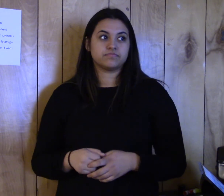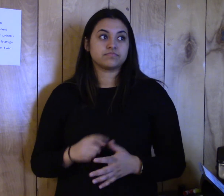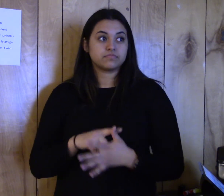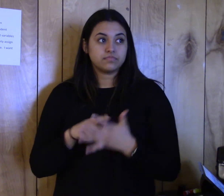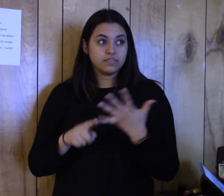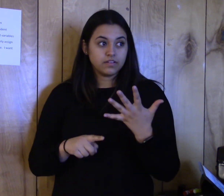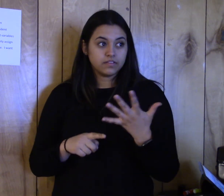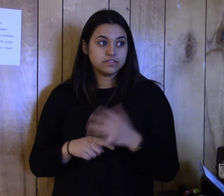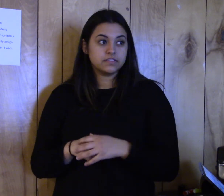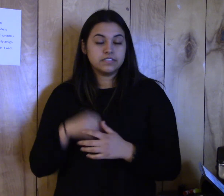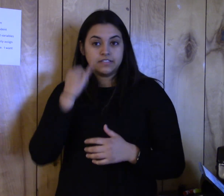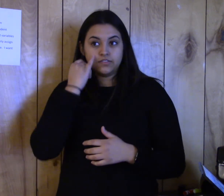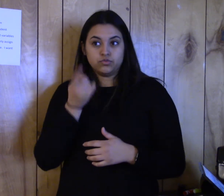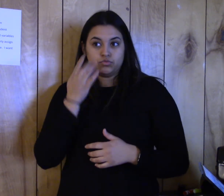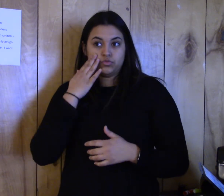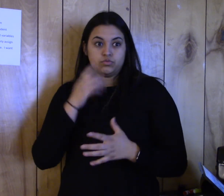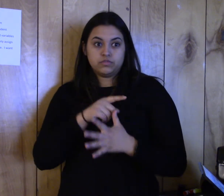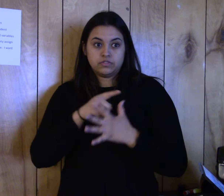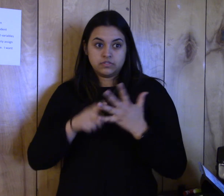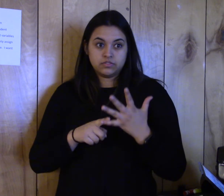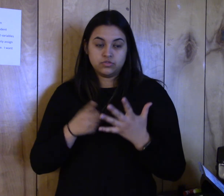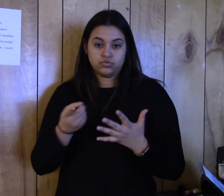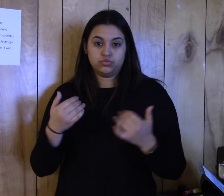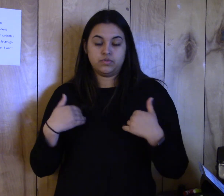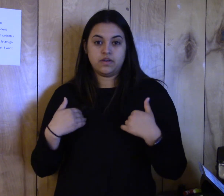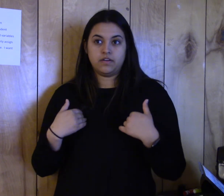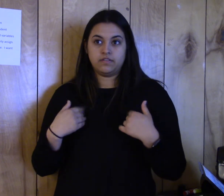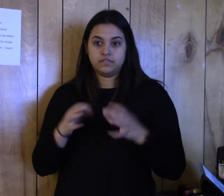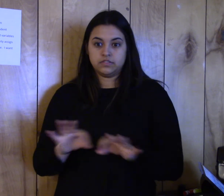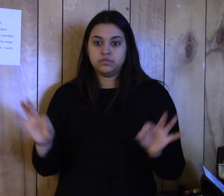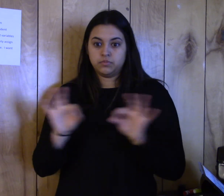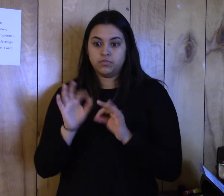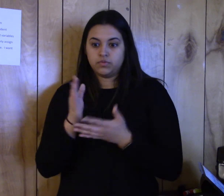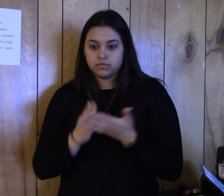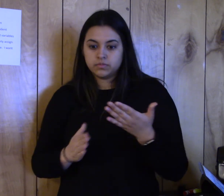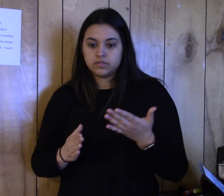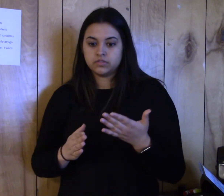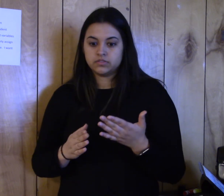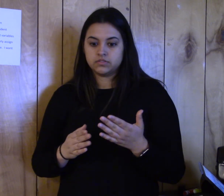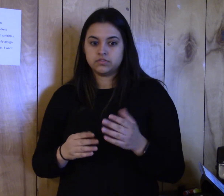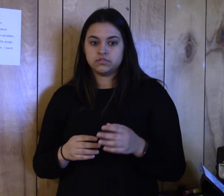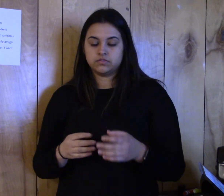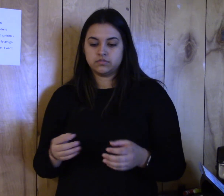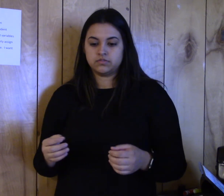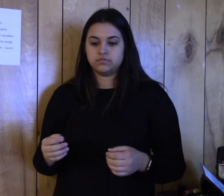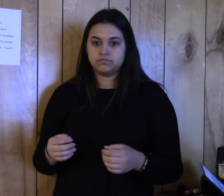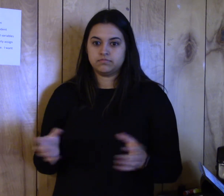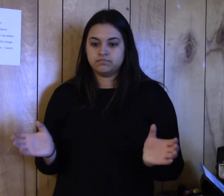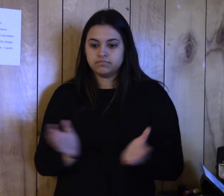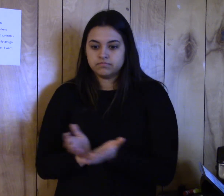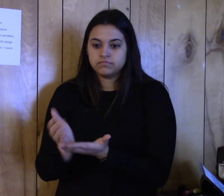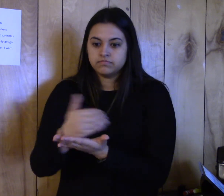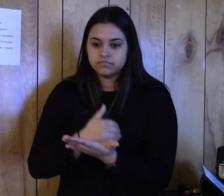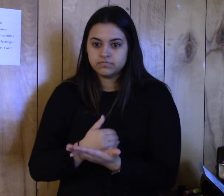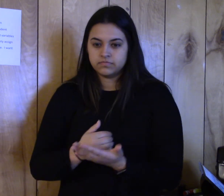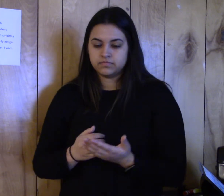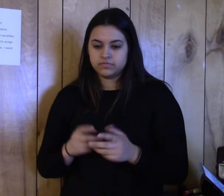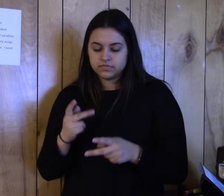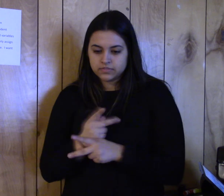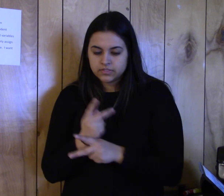these 5 components, you've got the building blocks. You can put all this stuff together and figure out what to do with it. And so those are attitude toward the behavior,